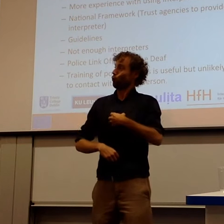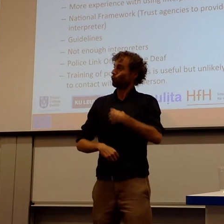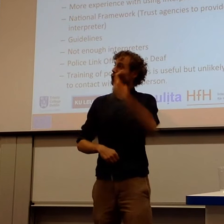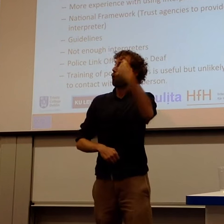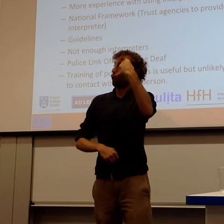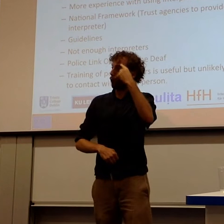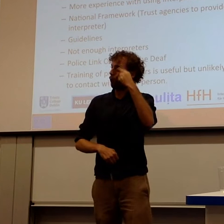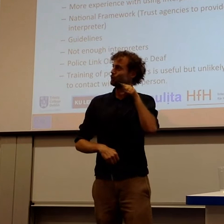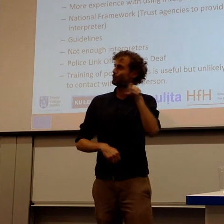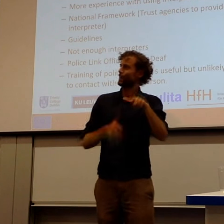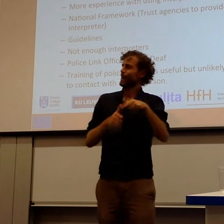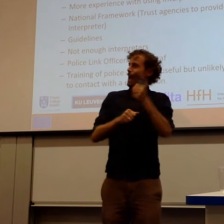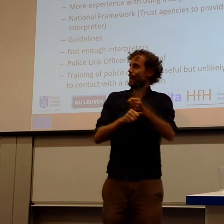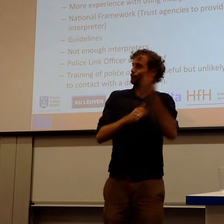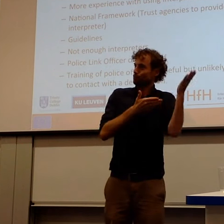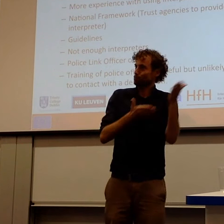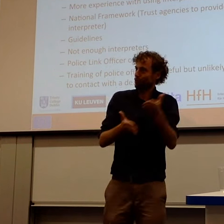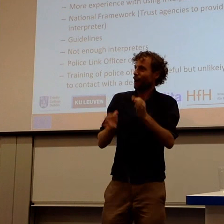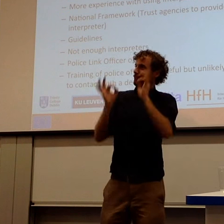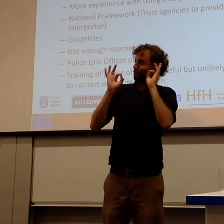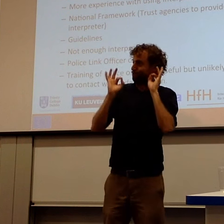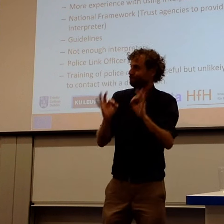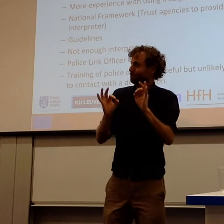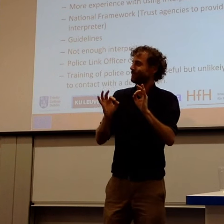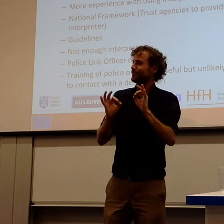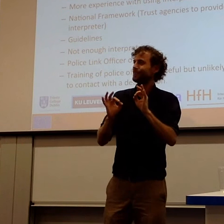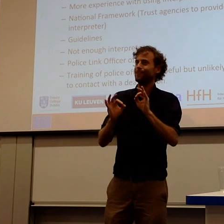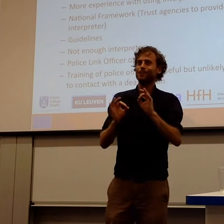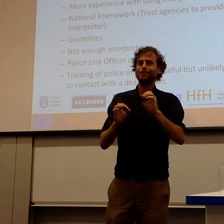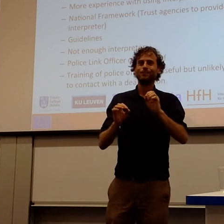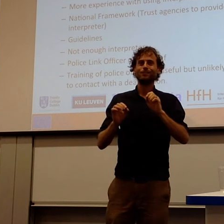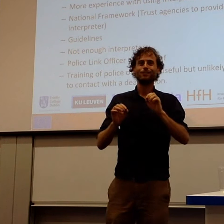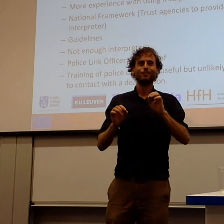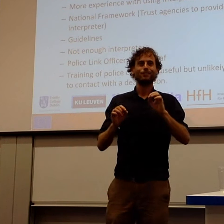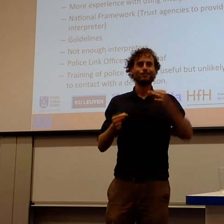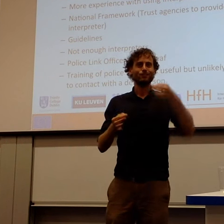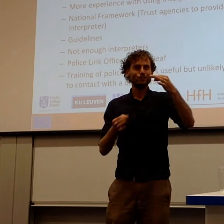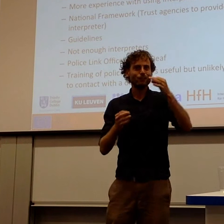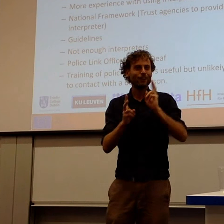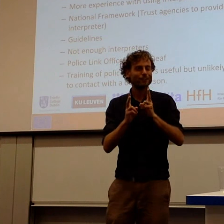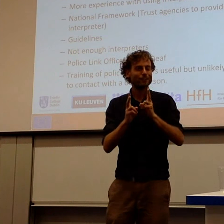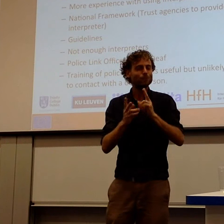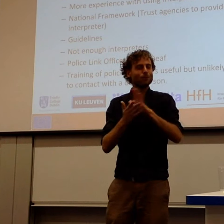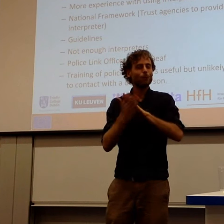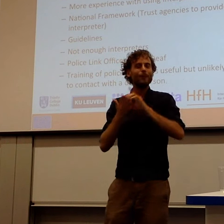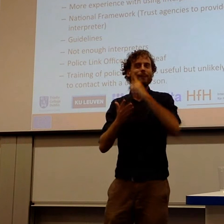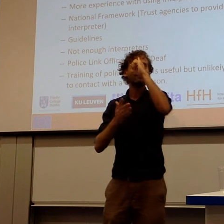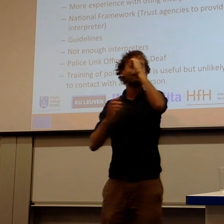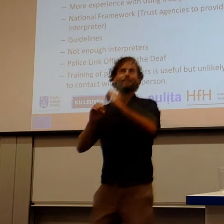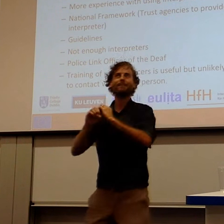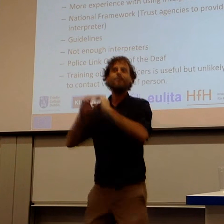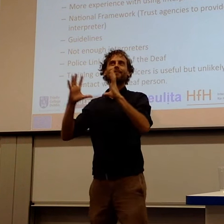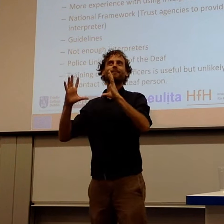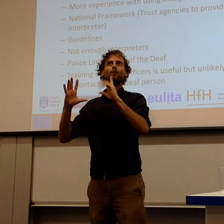Now, when we told them that there was no specific legal interpreting for interpreters, they were quite shocked. They were under the impression that the Attorney